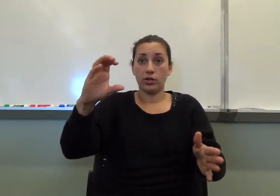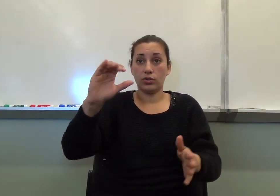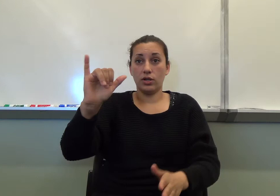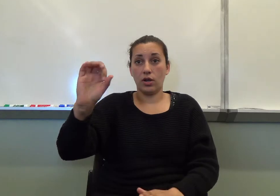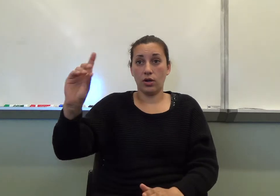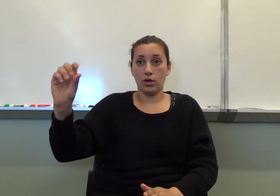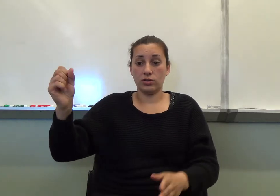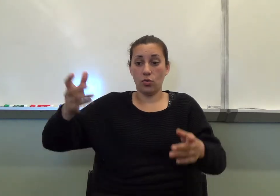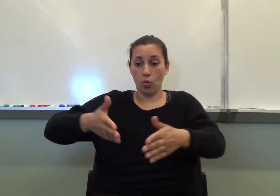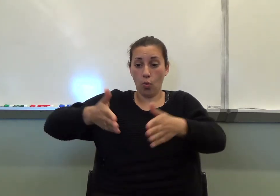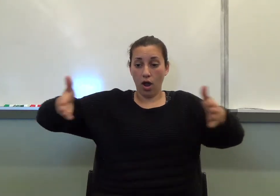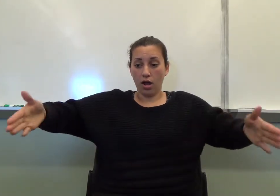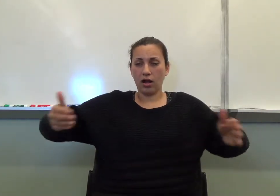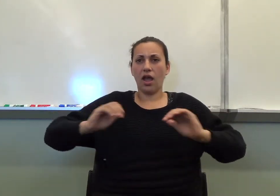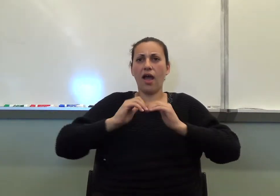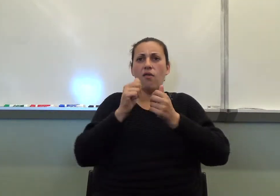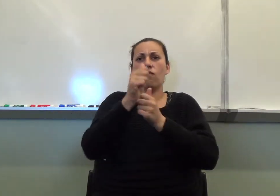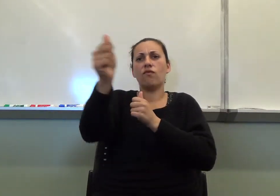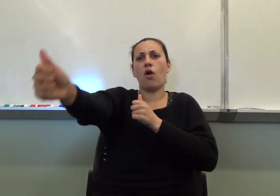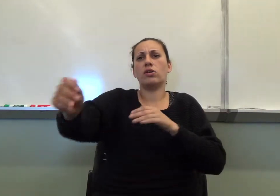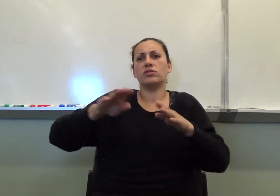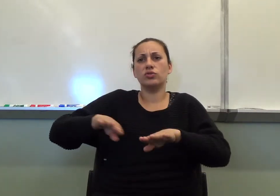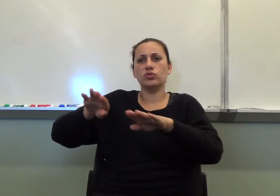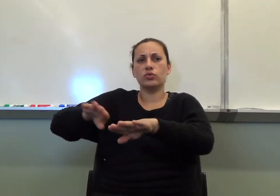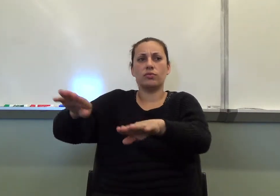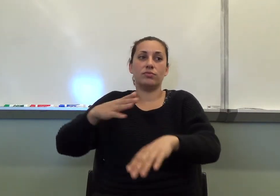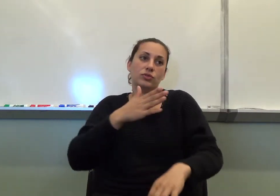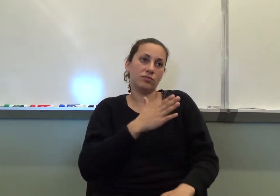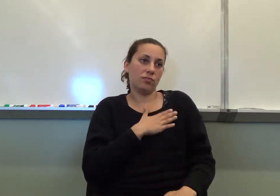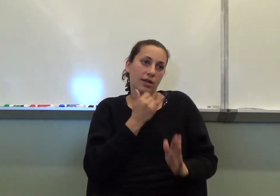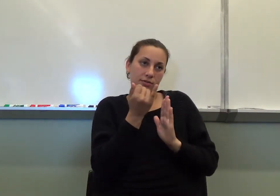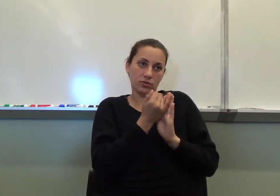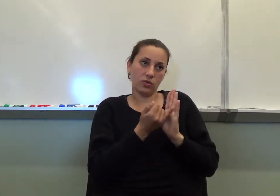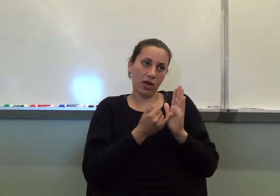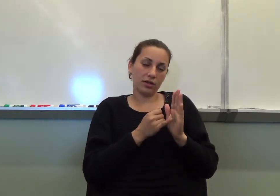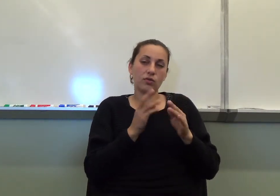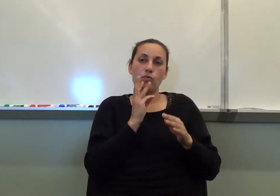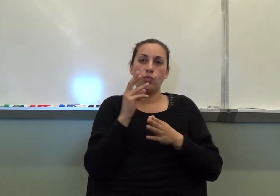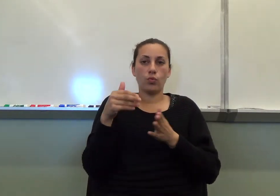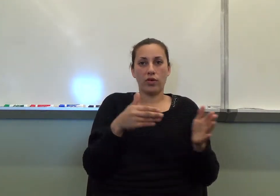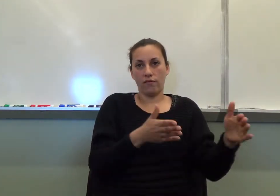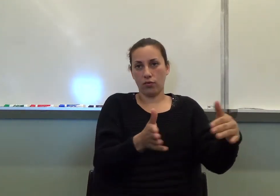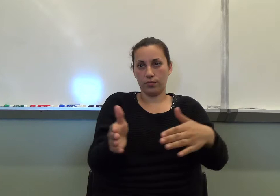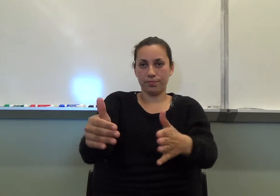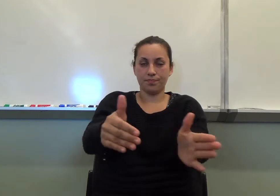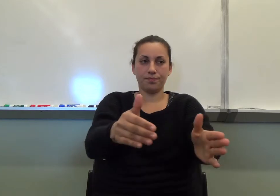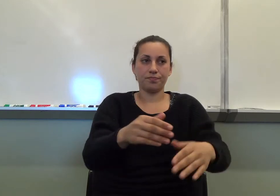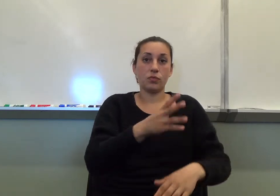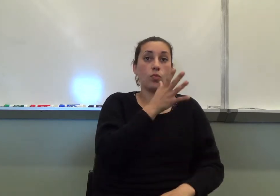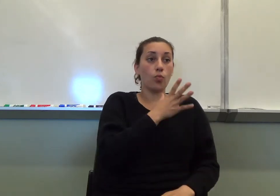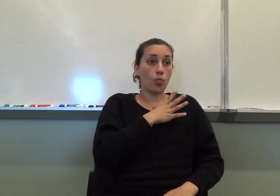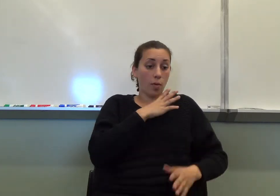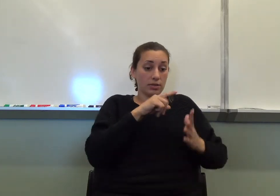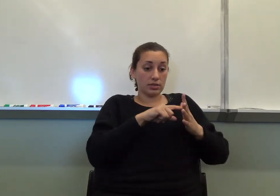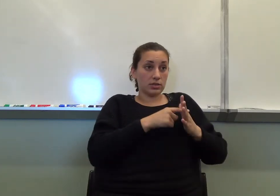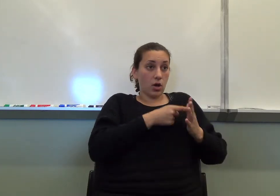this. Here's my approximation of a river. So she starts here.